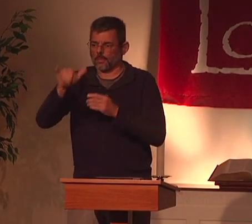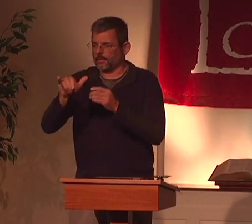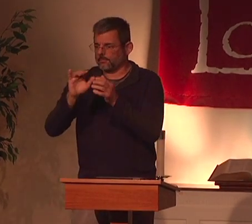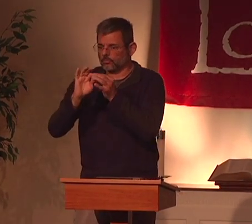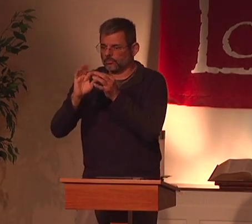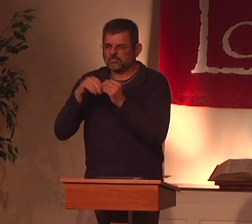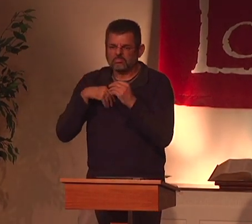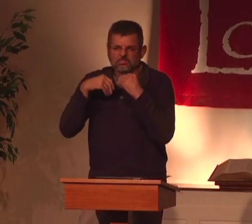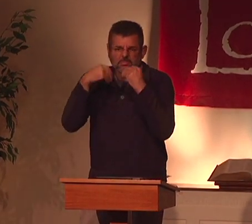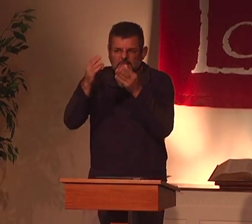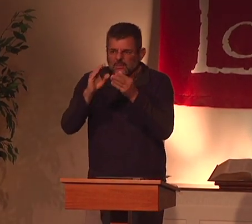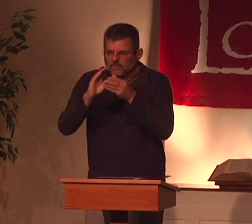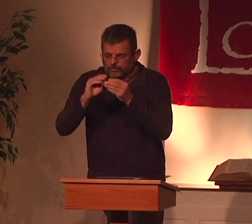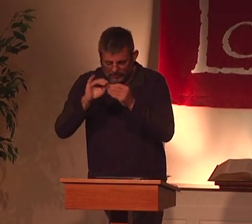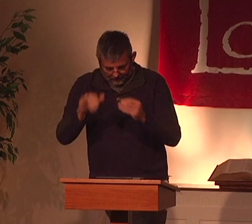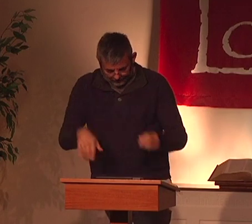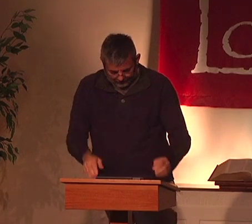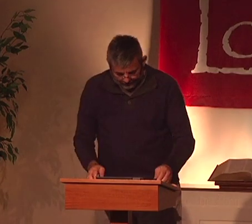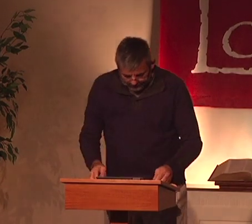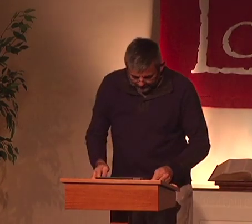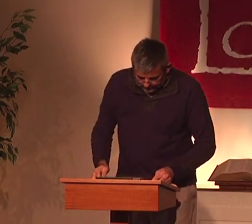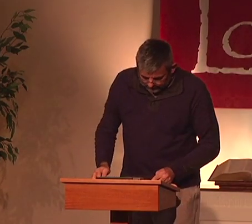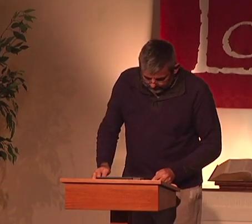holy name And I will be telling you that And giving you the word